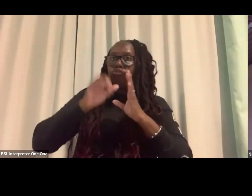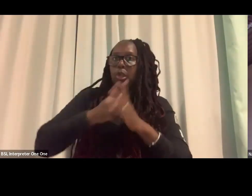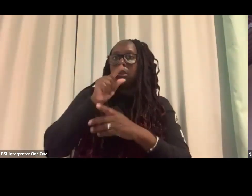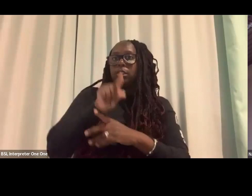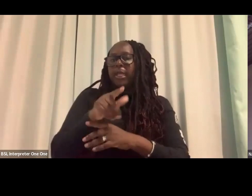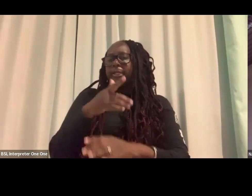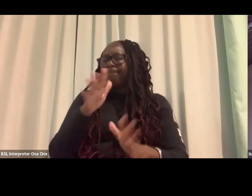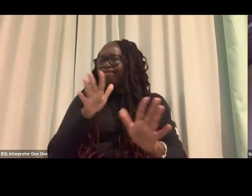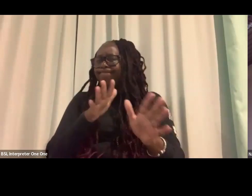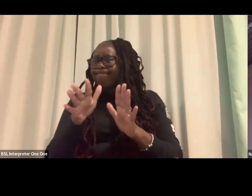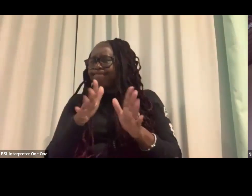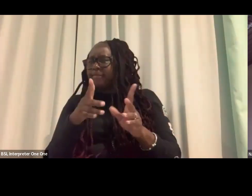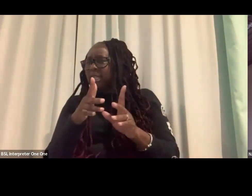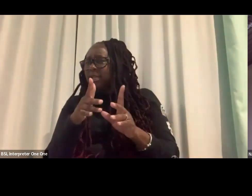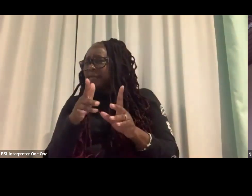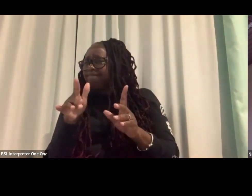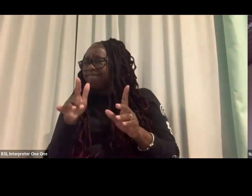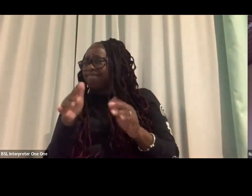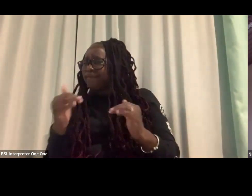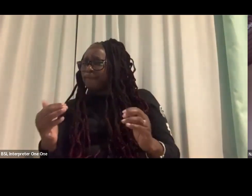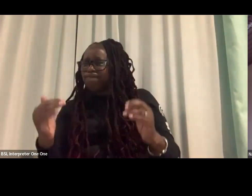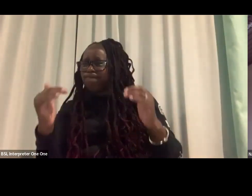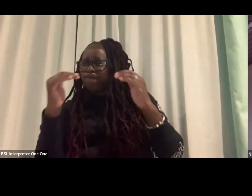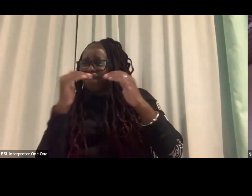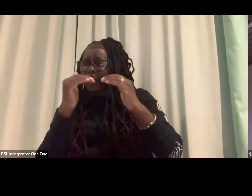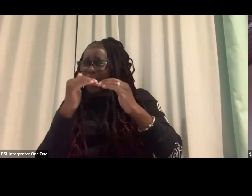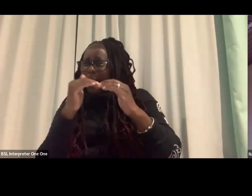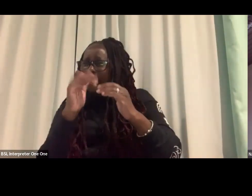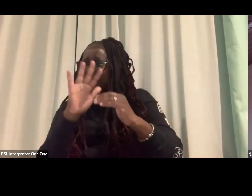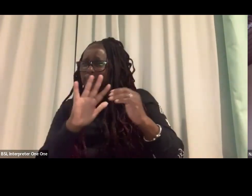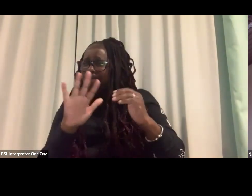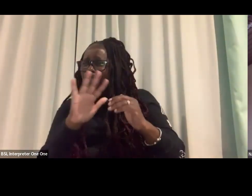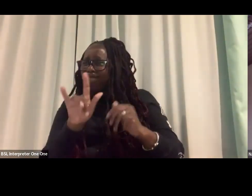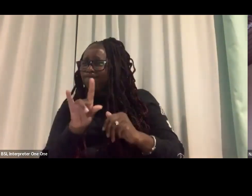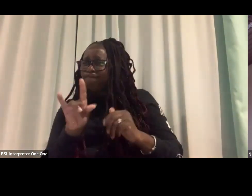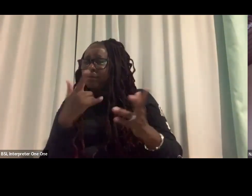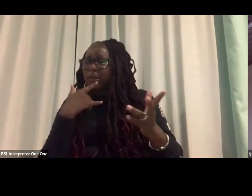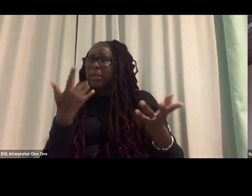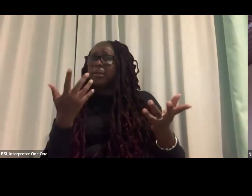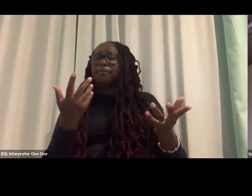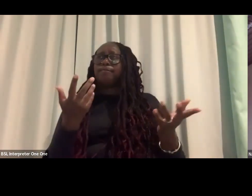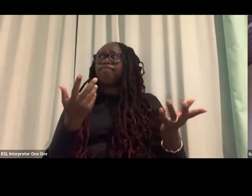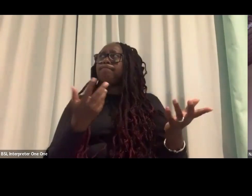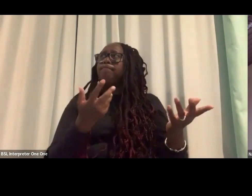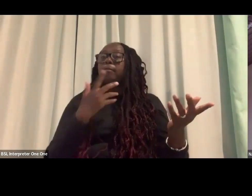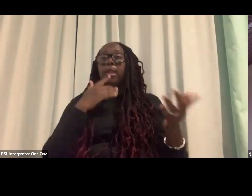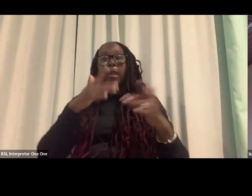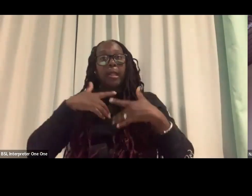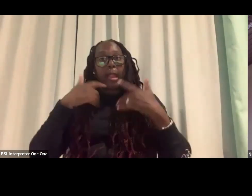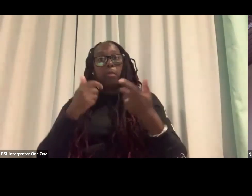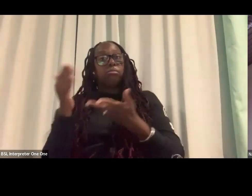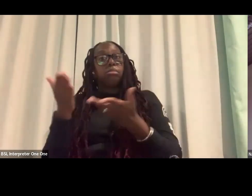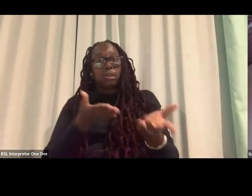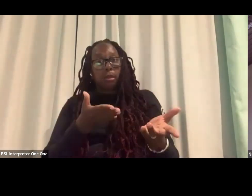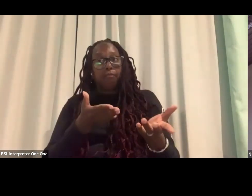out of the scope of the dimension considered. For example, health service